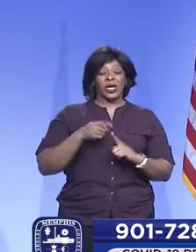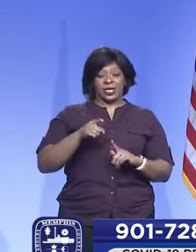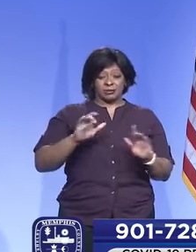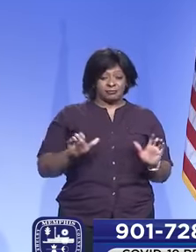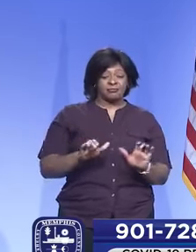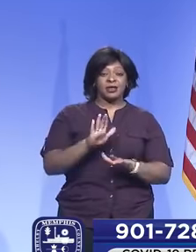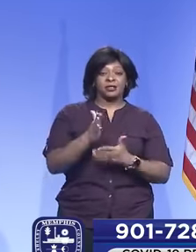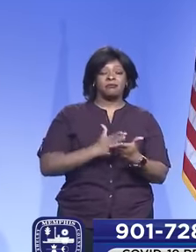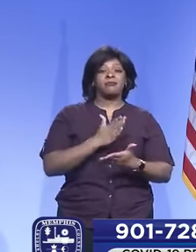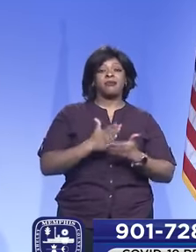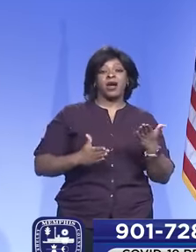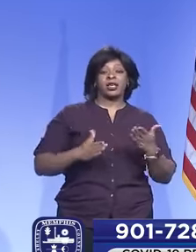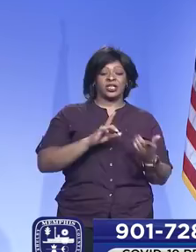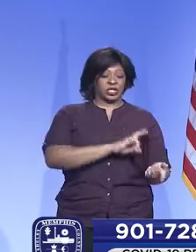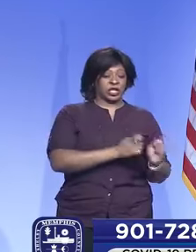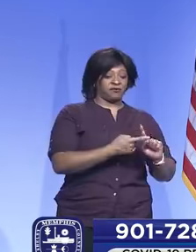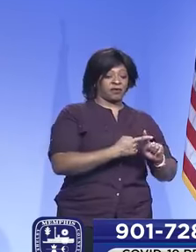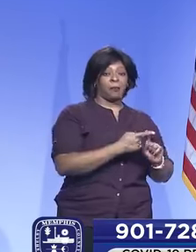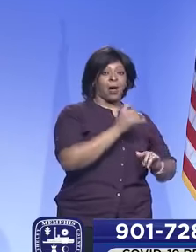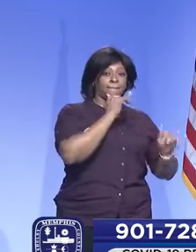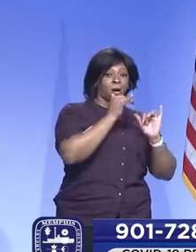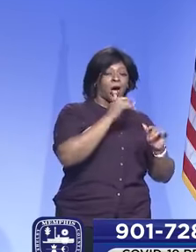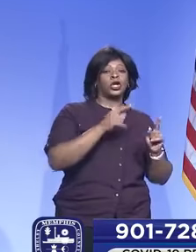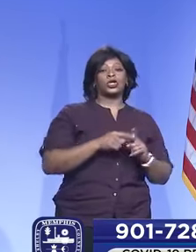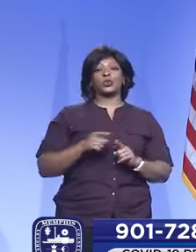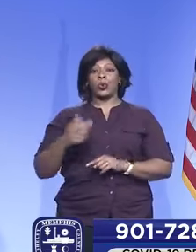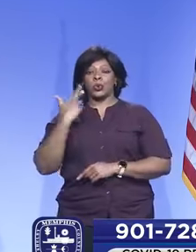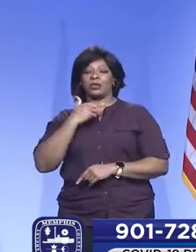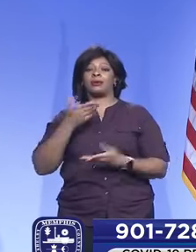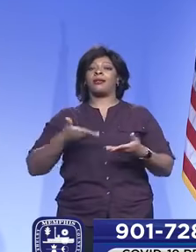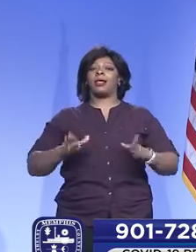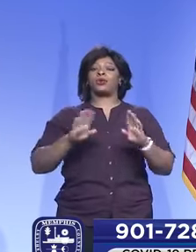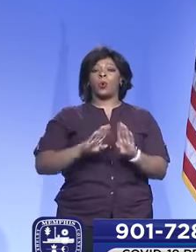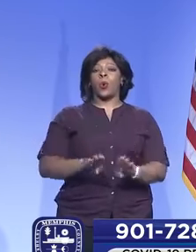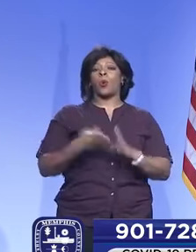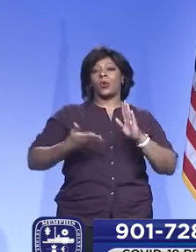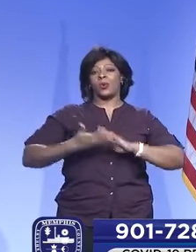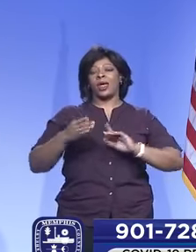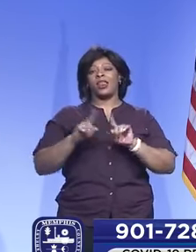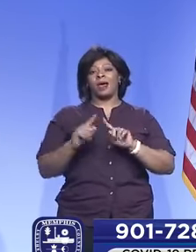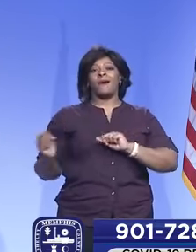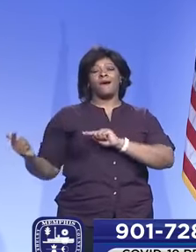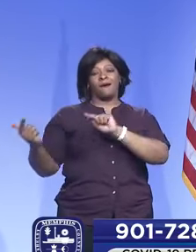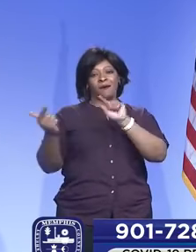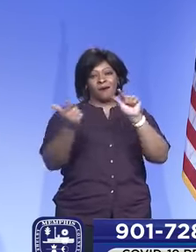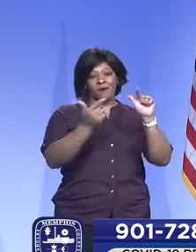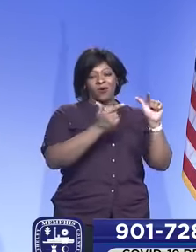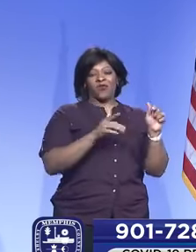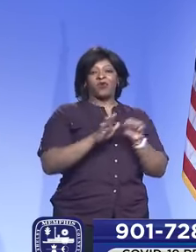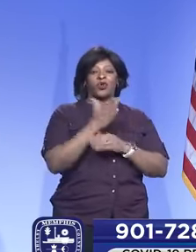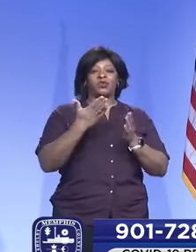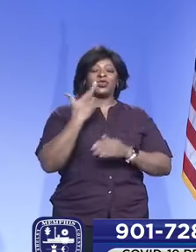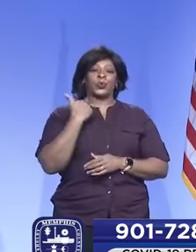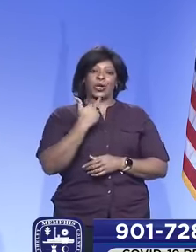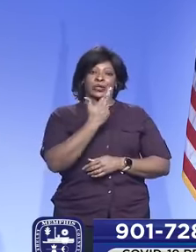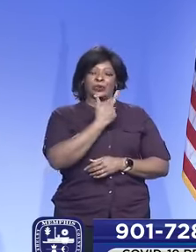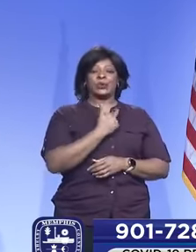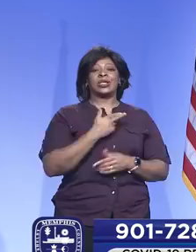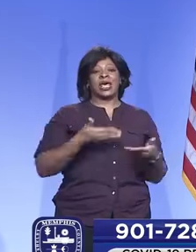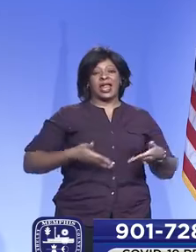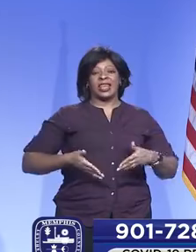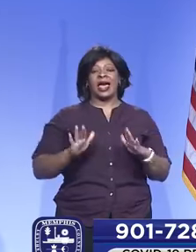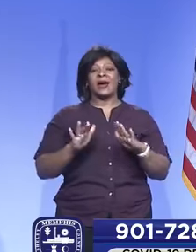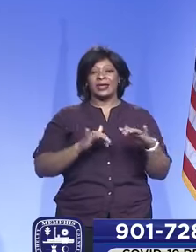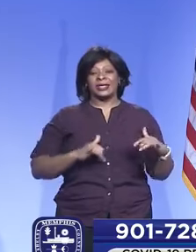did that, he was allowed to operate just like all other full service restaurants were allowed